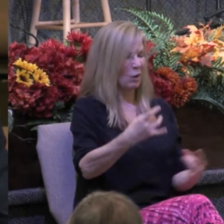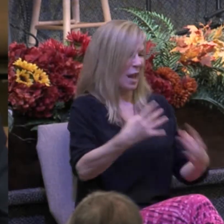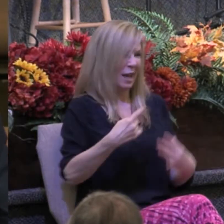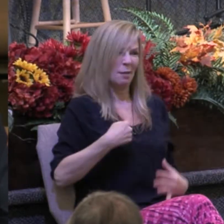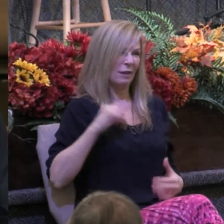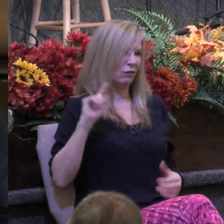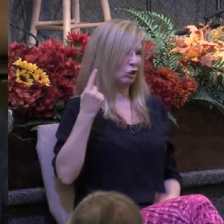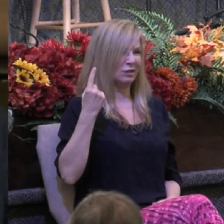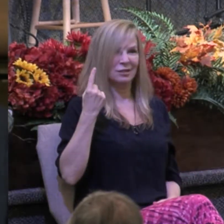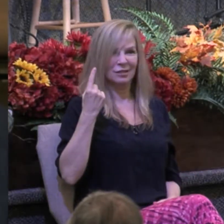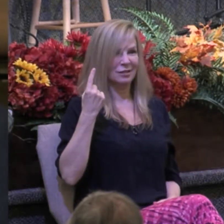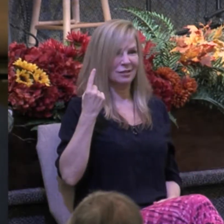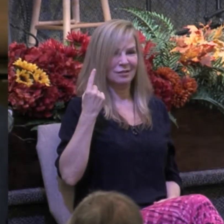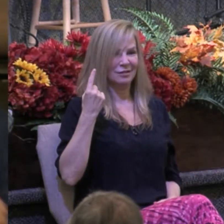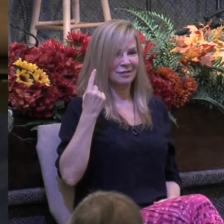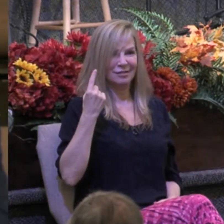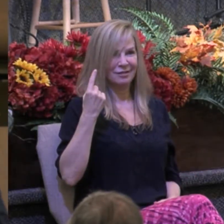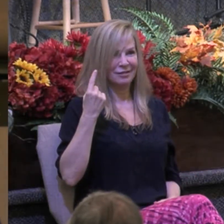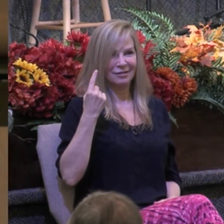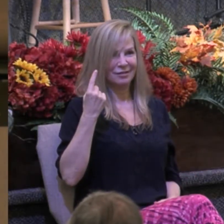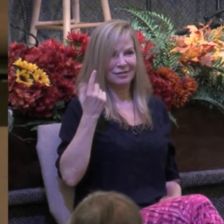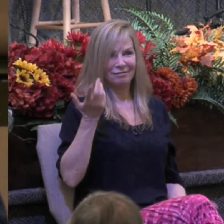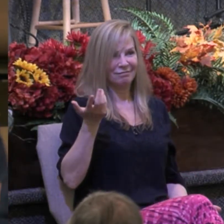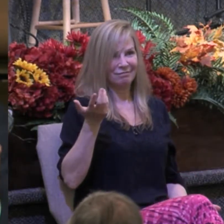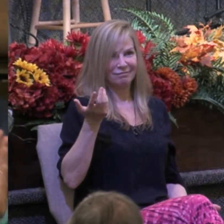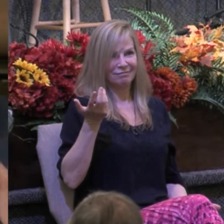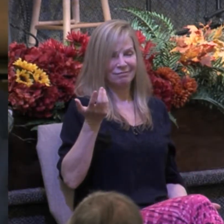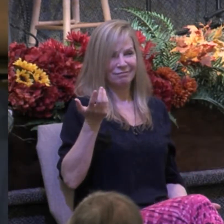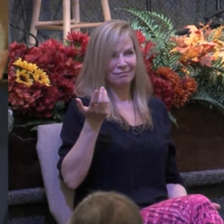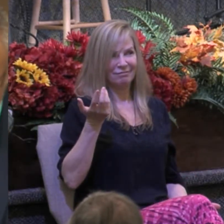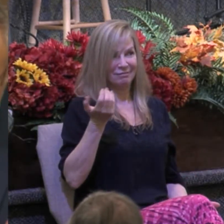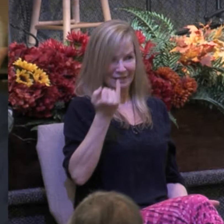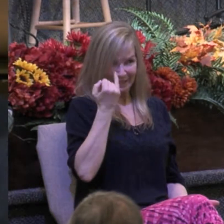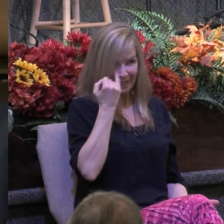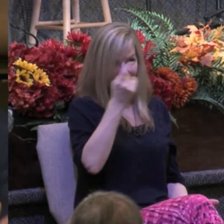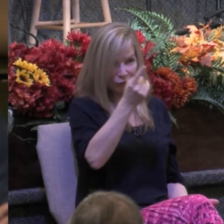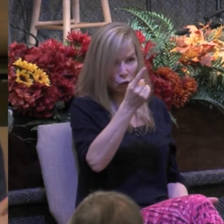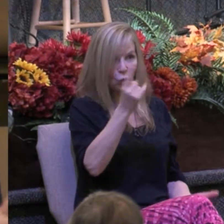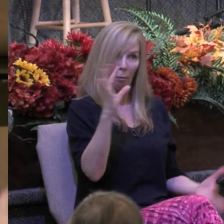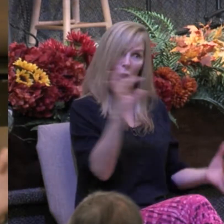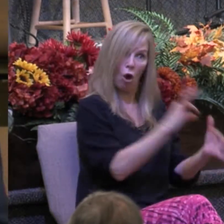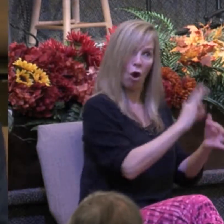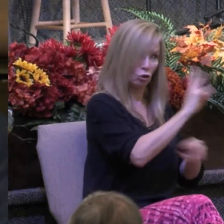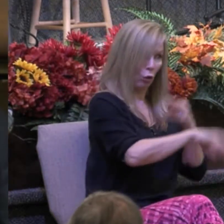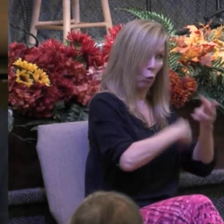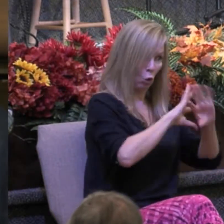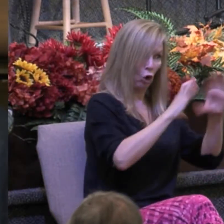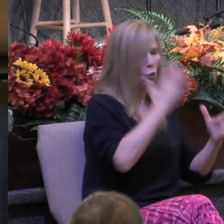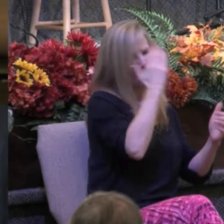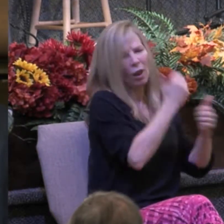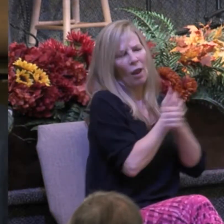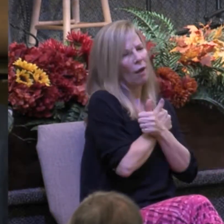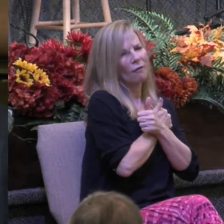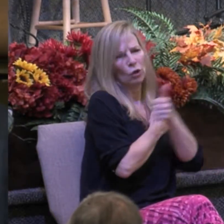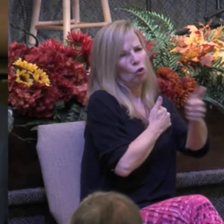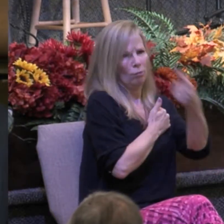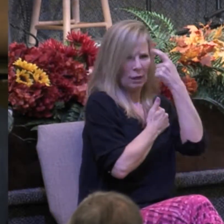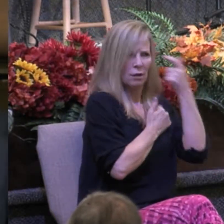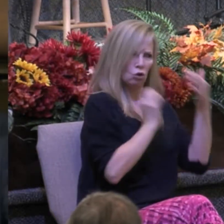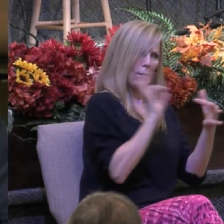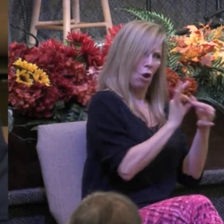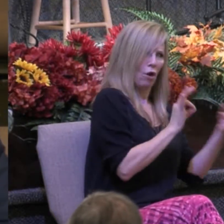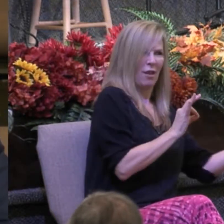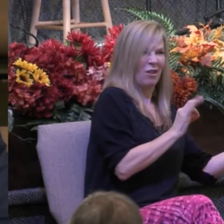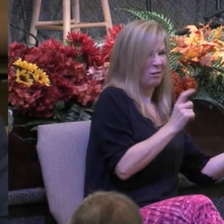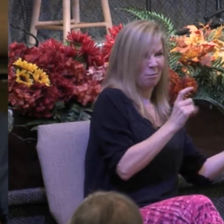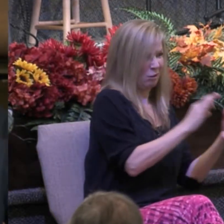me before it hated you. He said, if you were of the world would love its own. But because you are